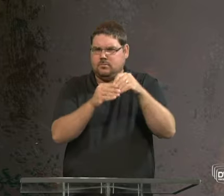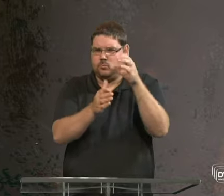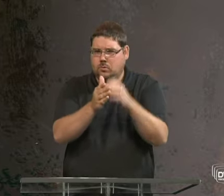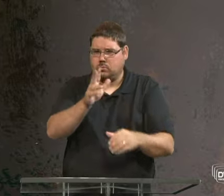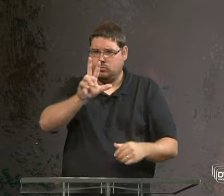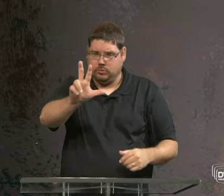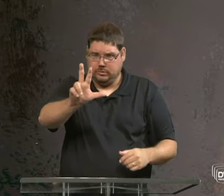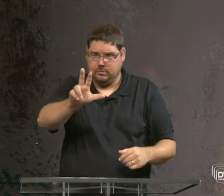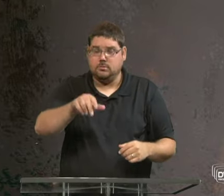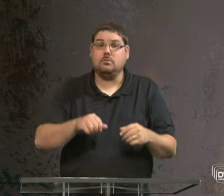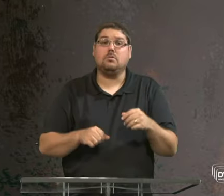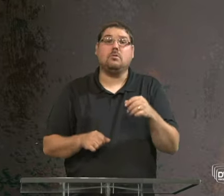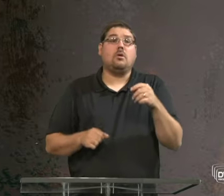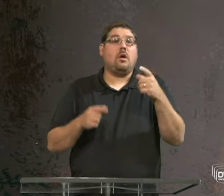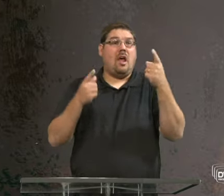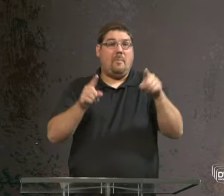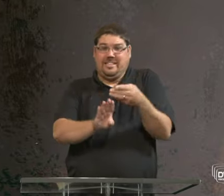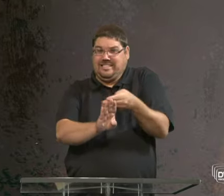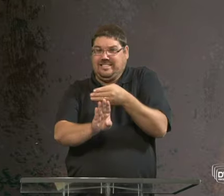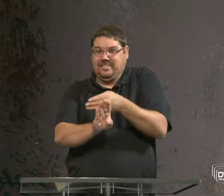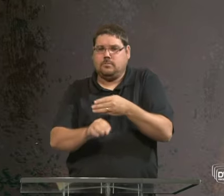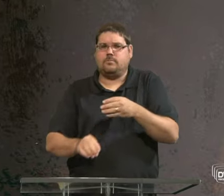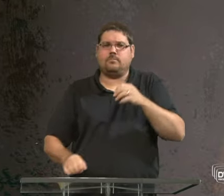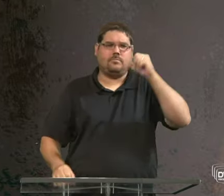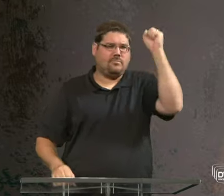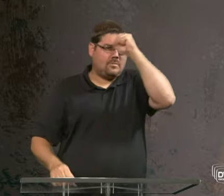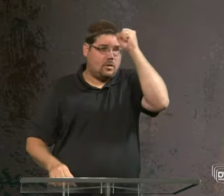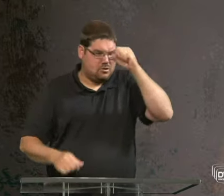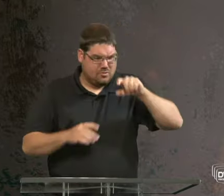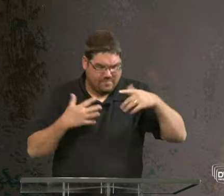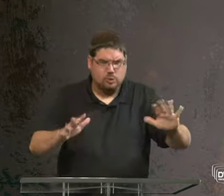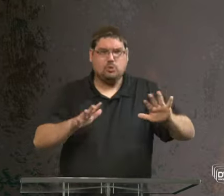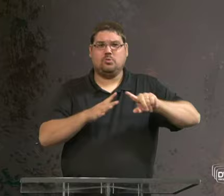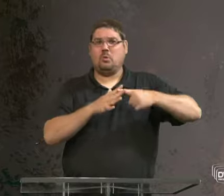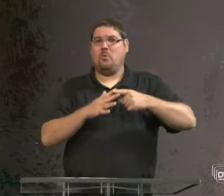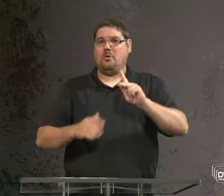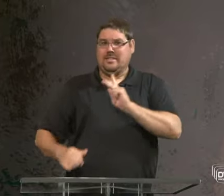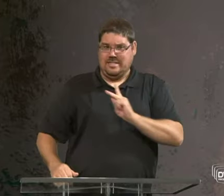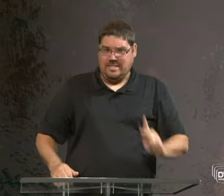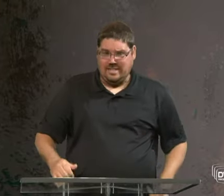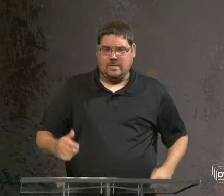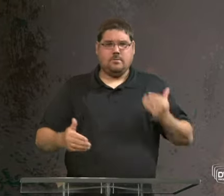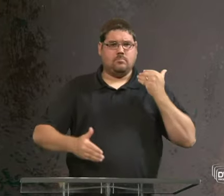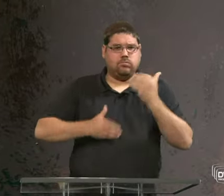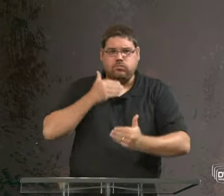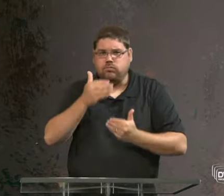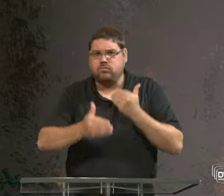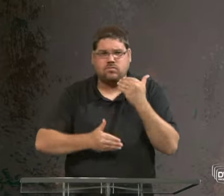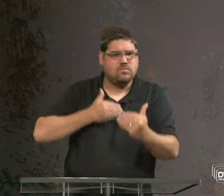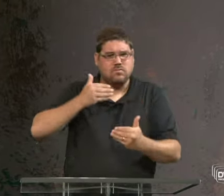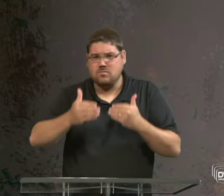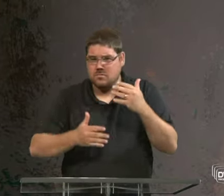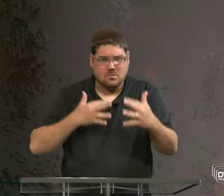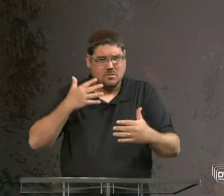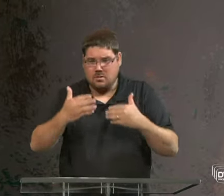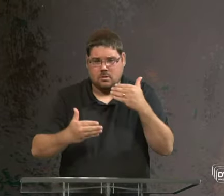In this verse, in chapter 3, we understand that before, in the preceding